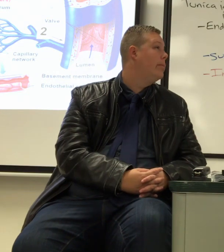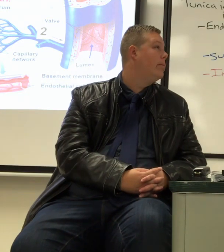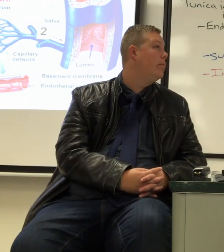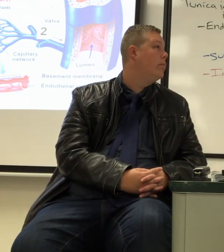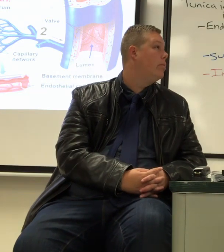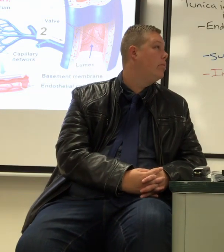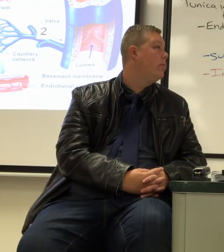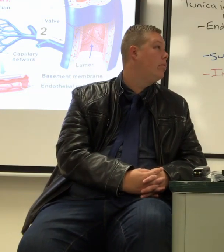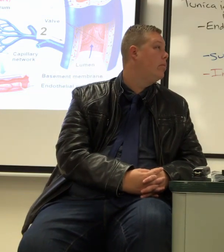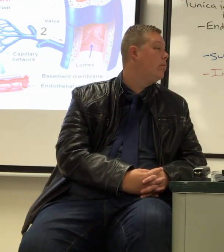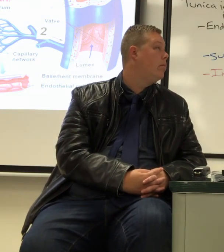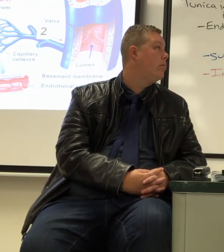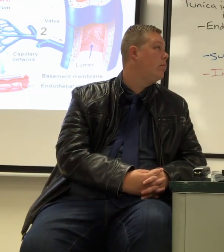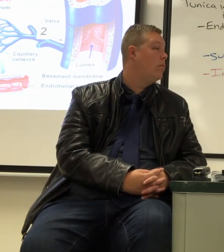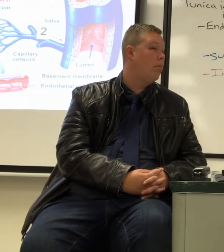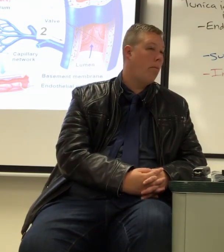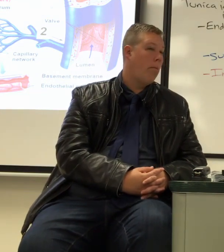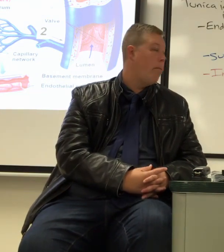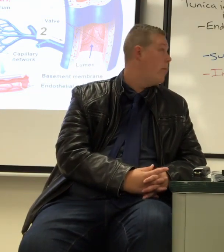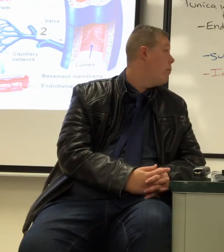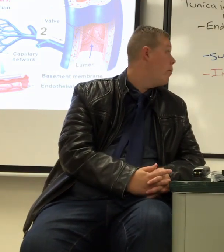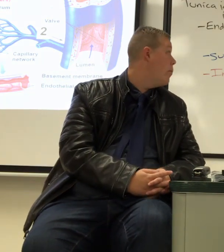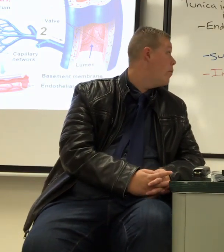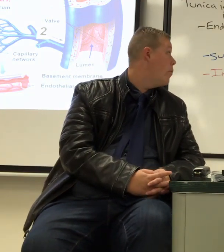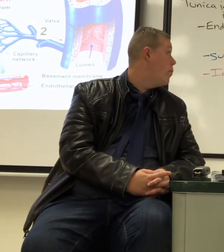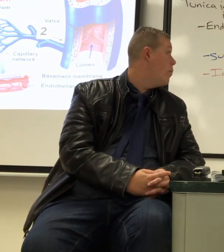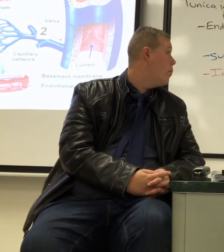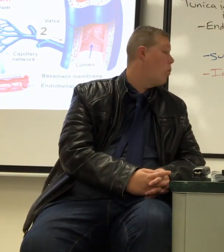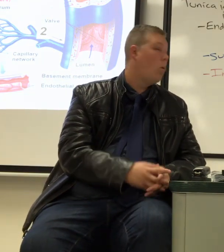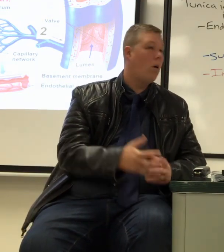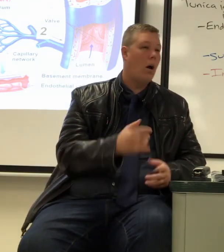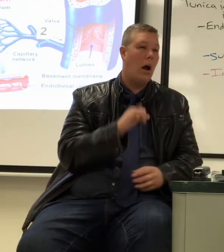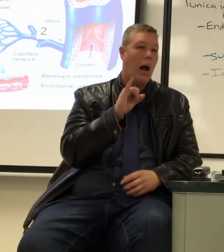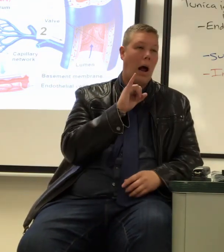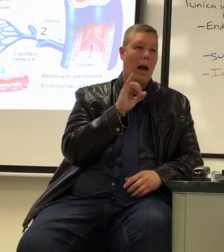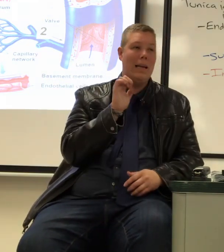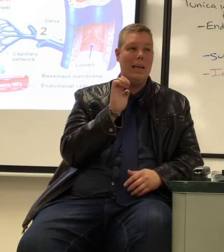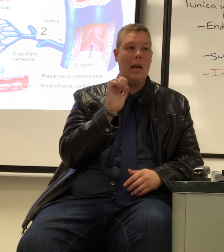elastic lamina, or the IEL for short.